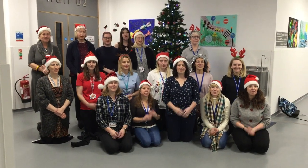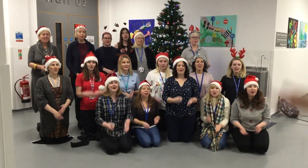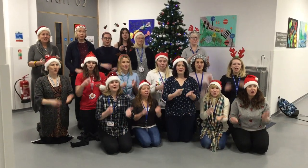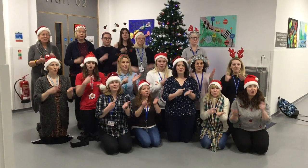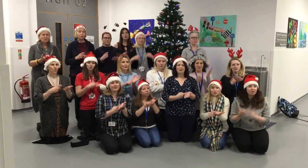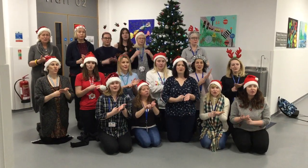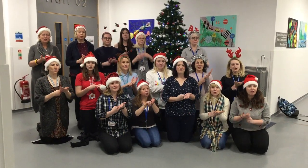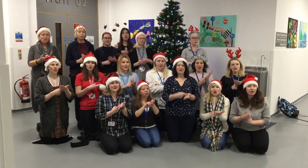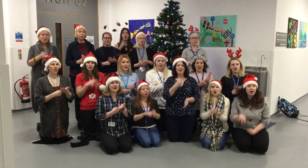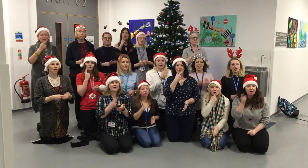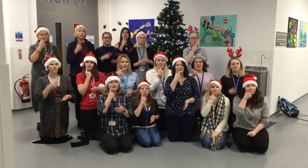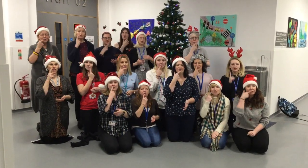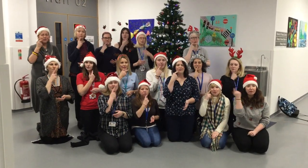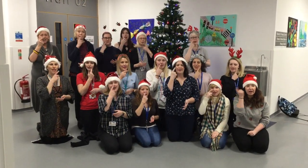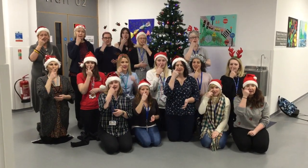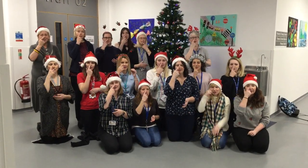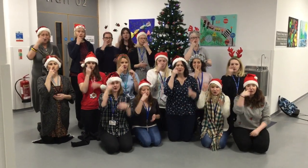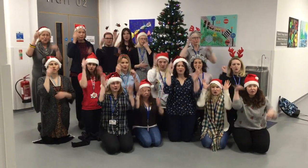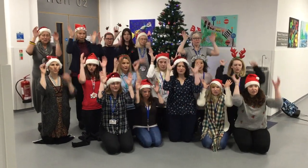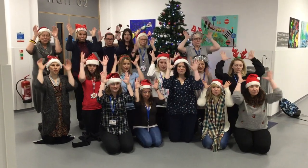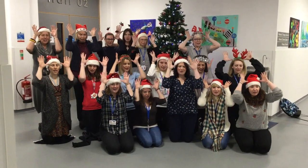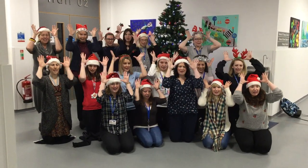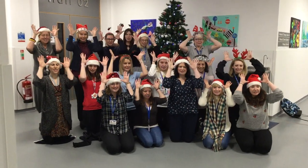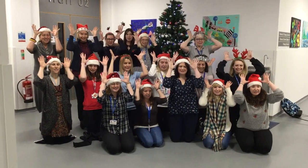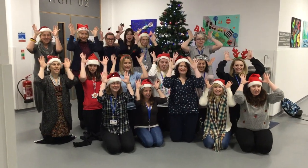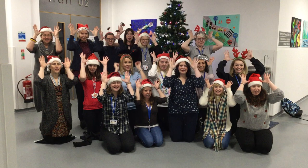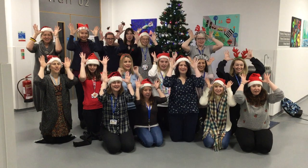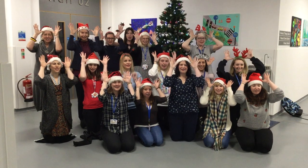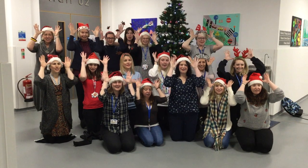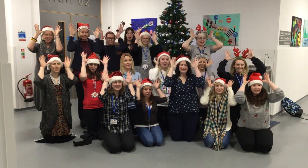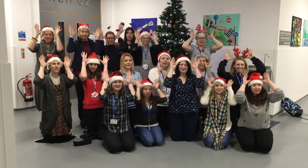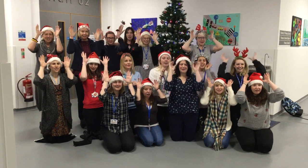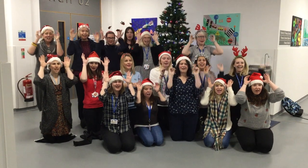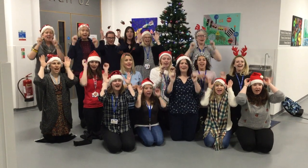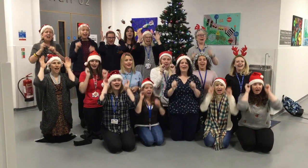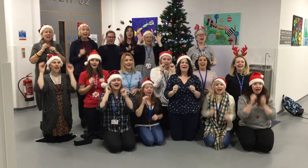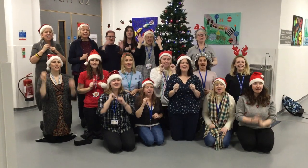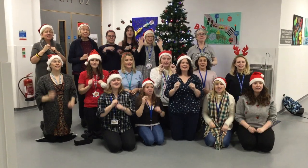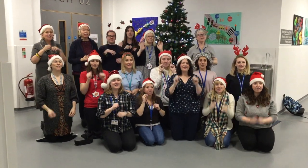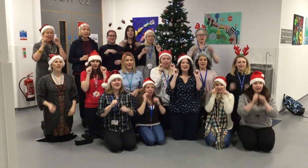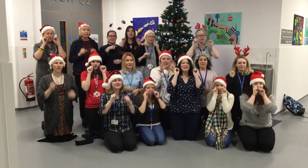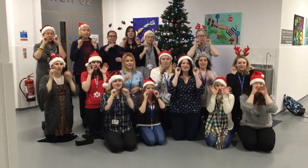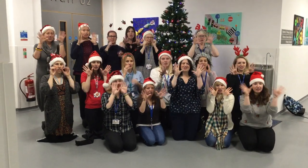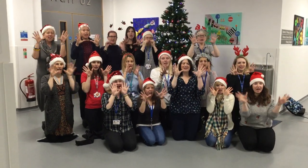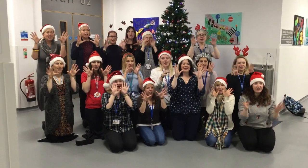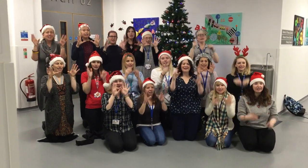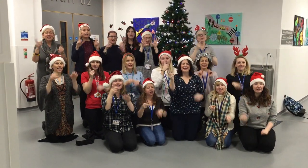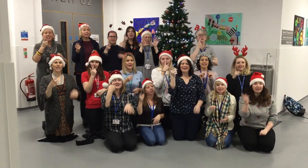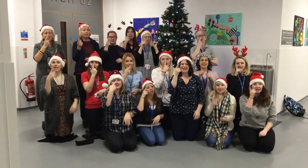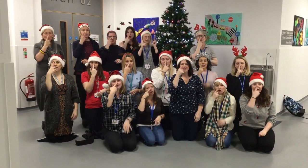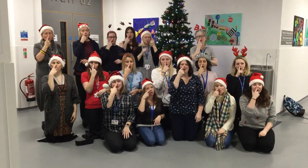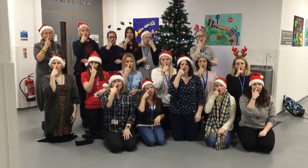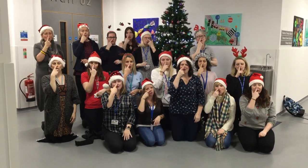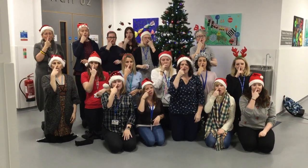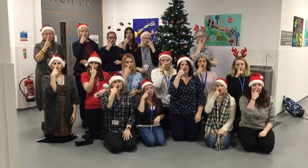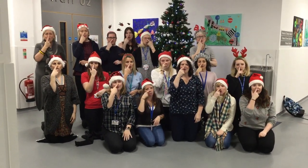Rudolph the red-nosed reindeer had a very shiny nose